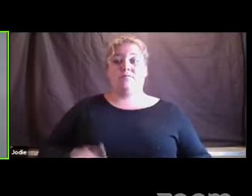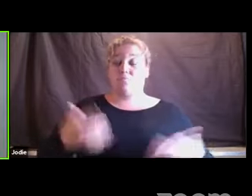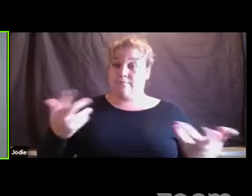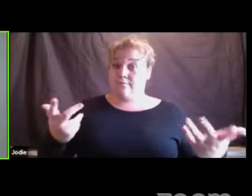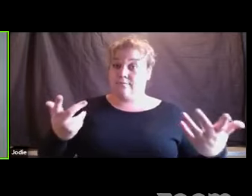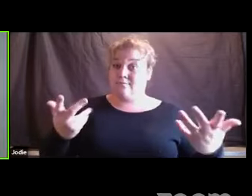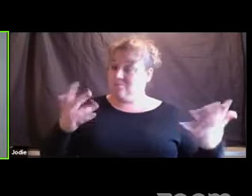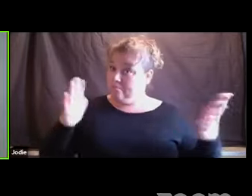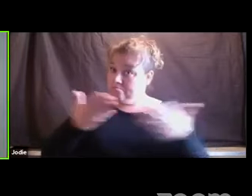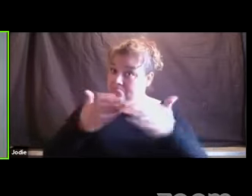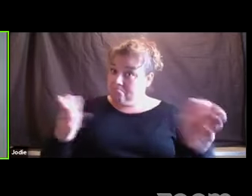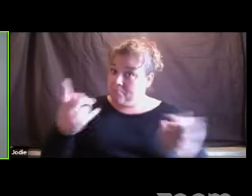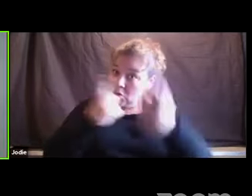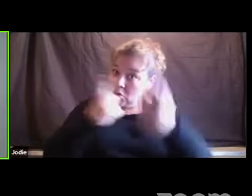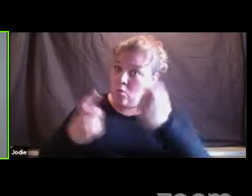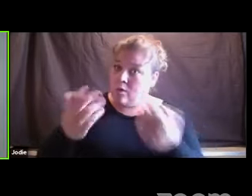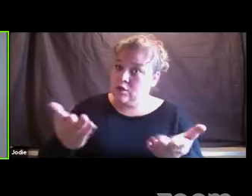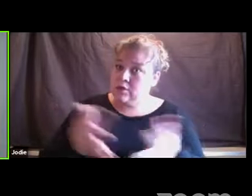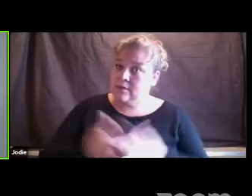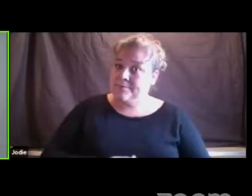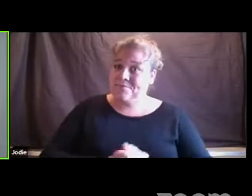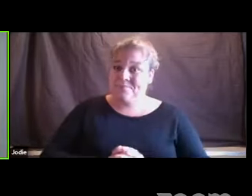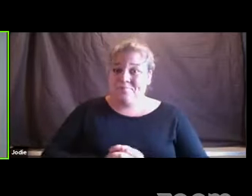take questions.